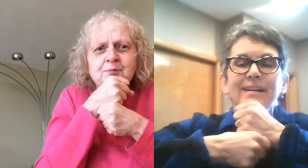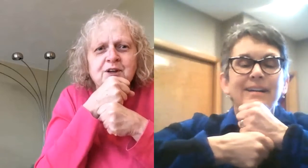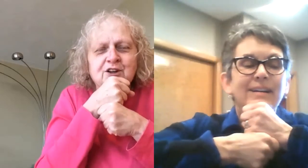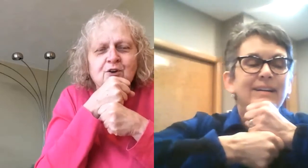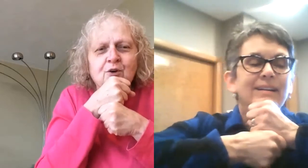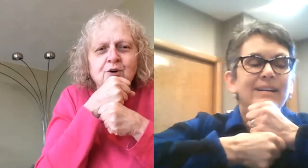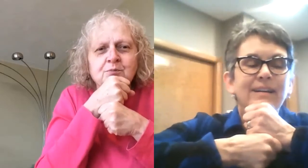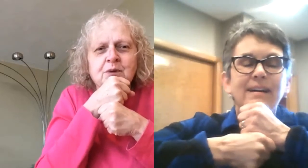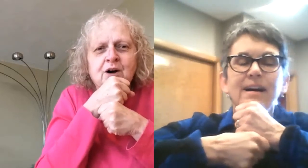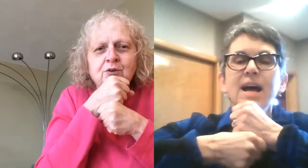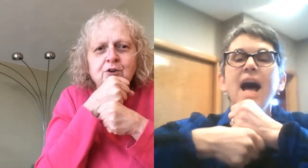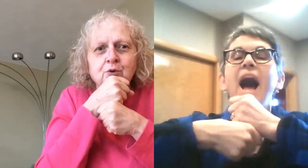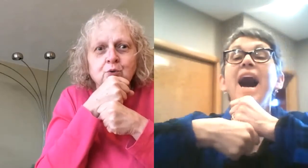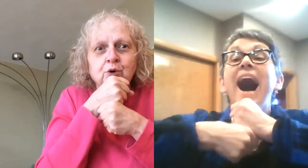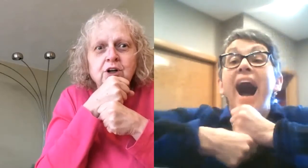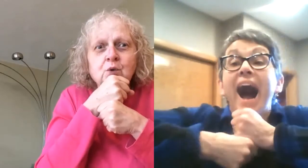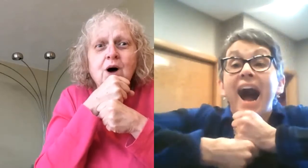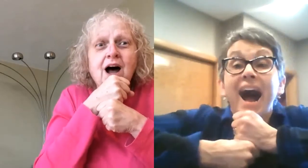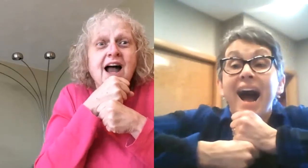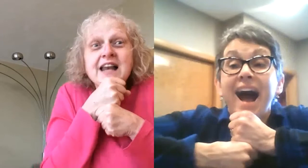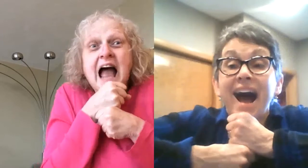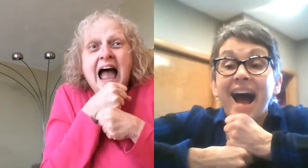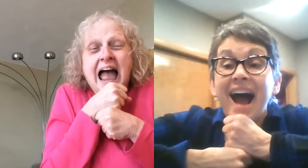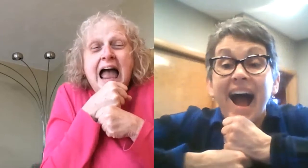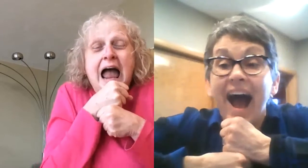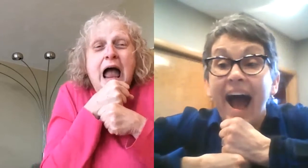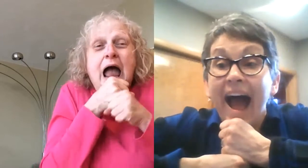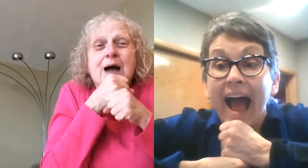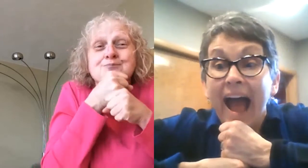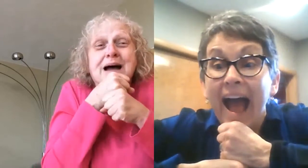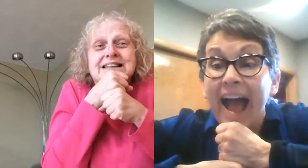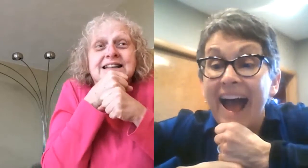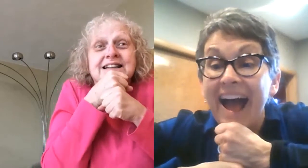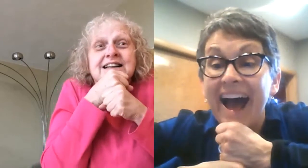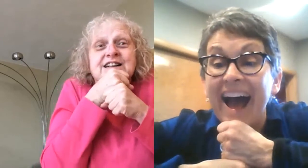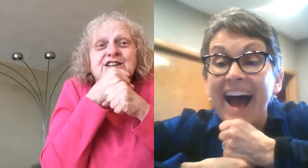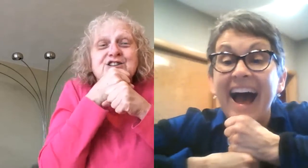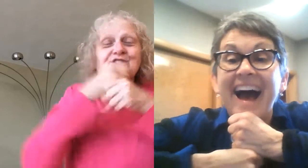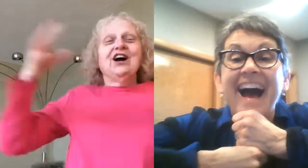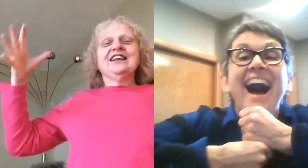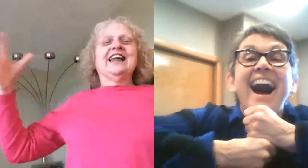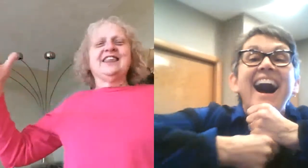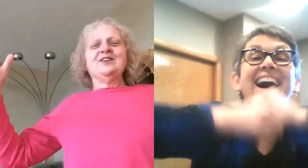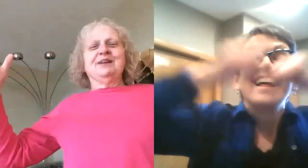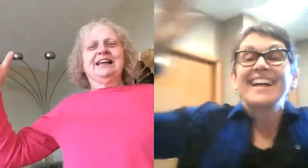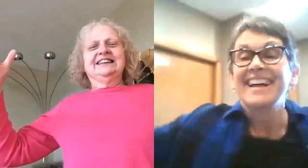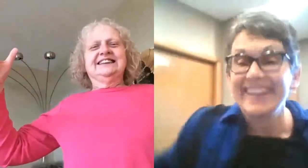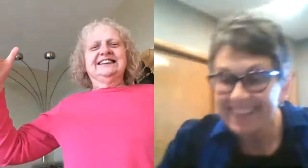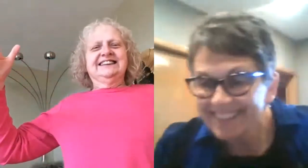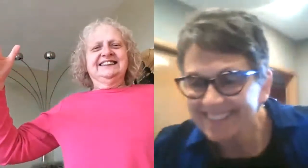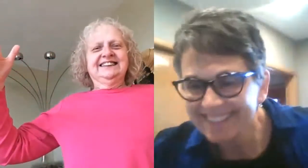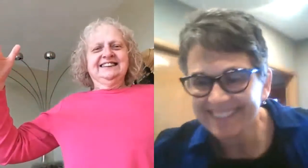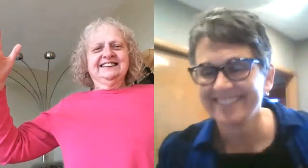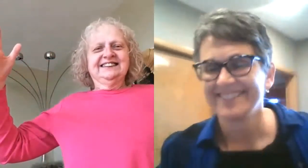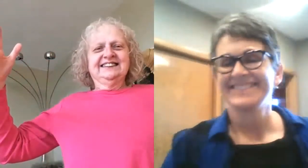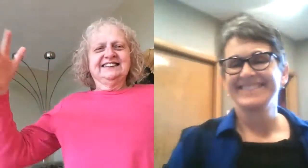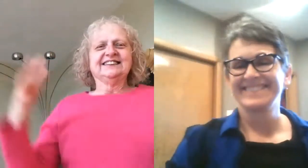Open up your mouth real wide, but do not let them in.